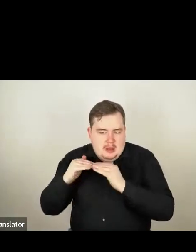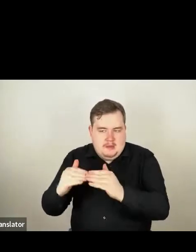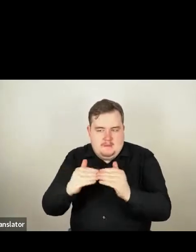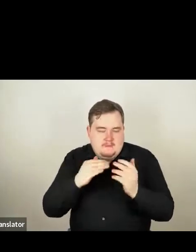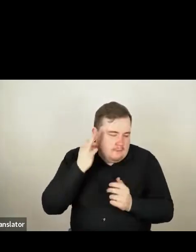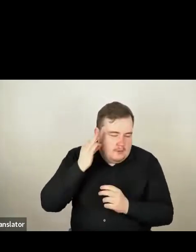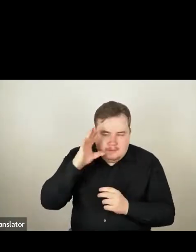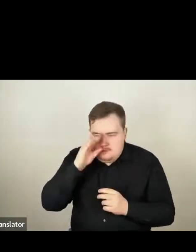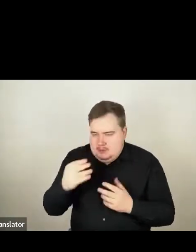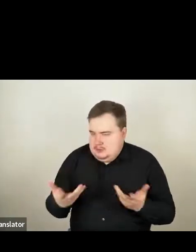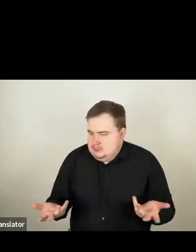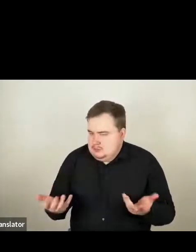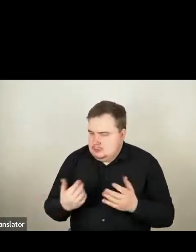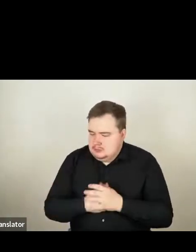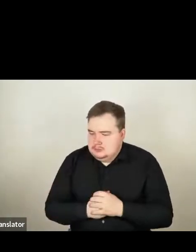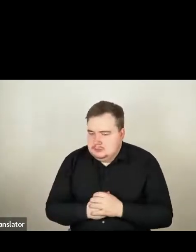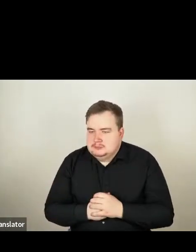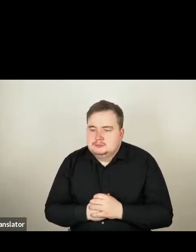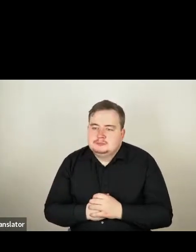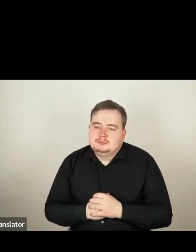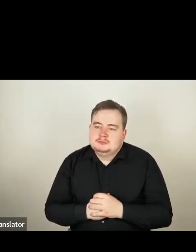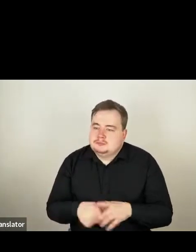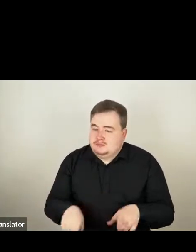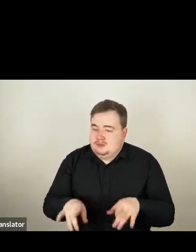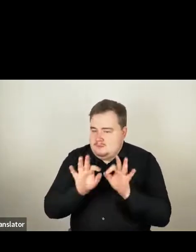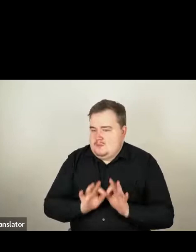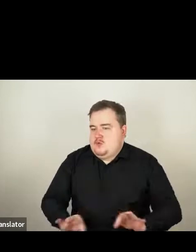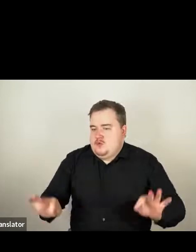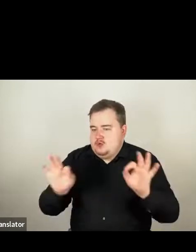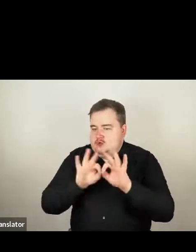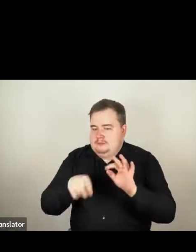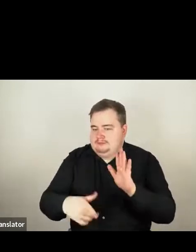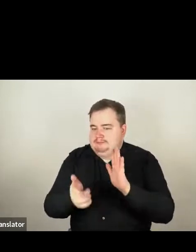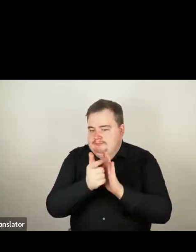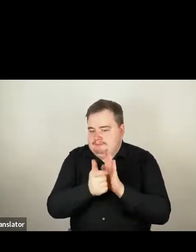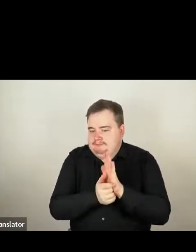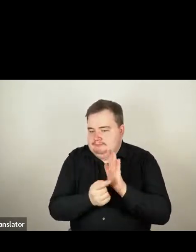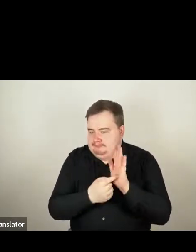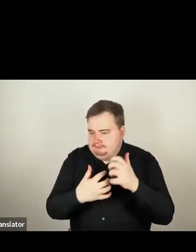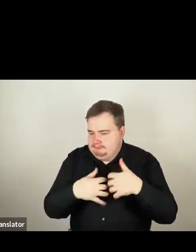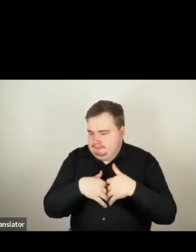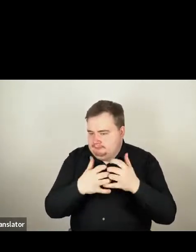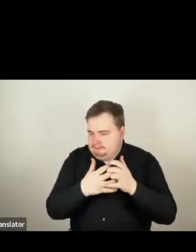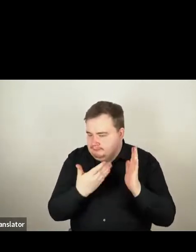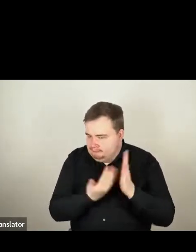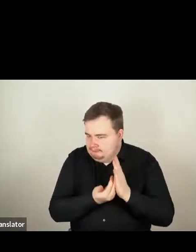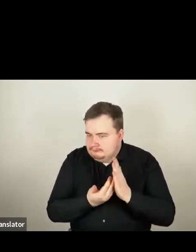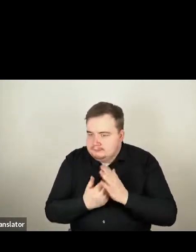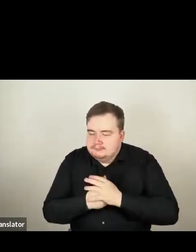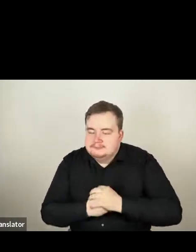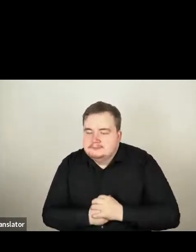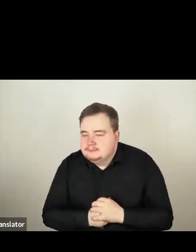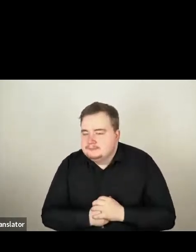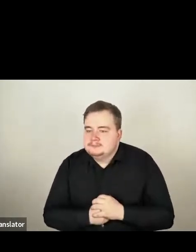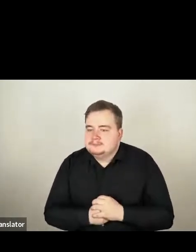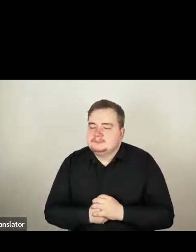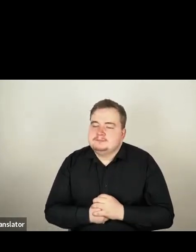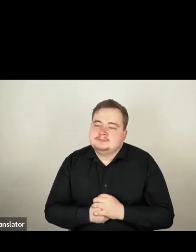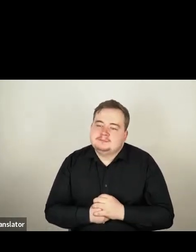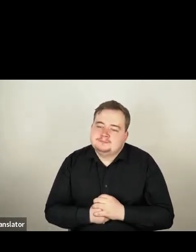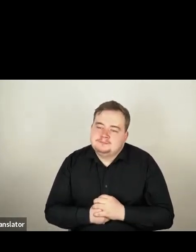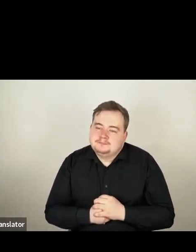gender sensitivity. And I can give some lovely examples. I was involved at the